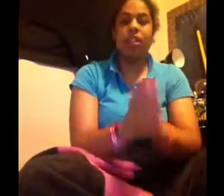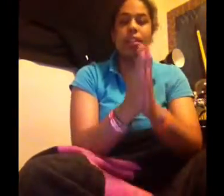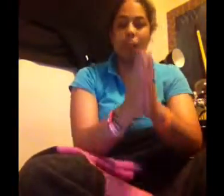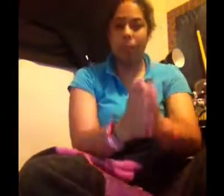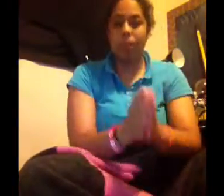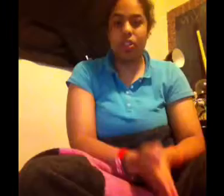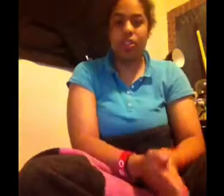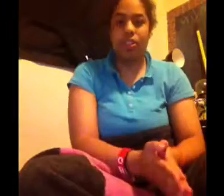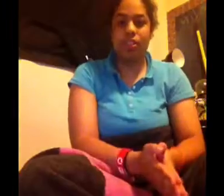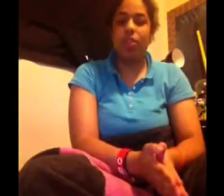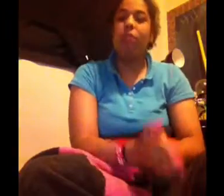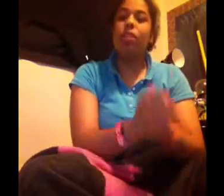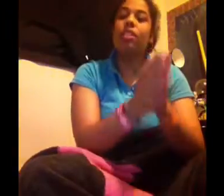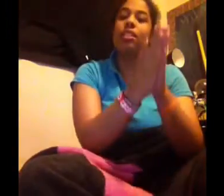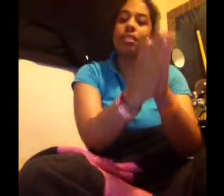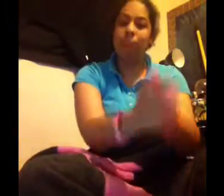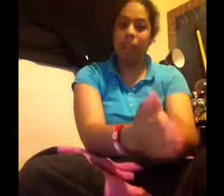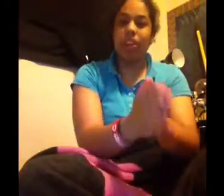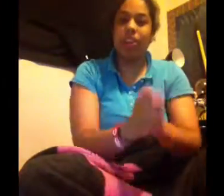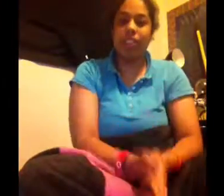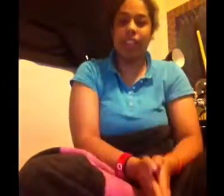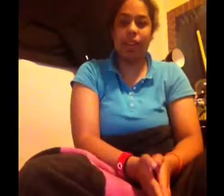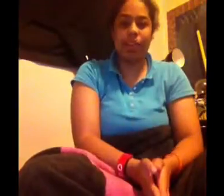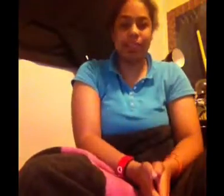the number. the with America sign receive.